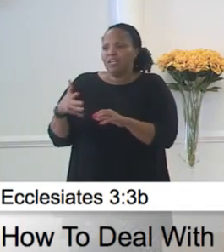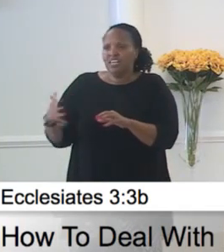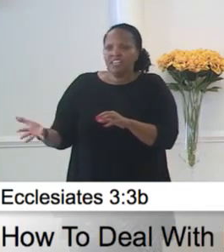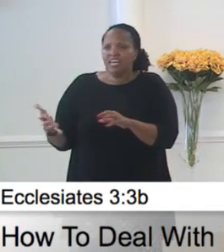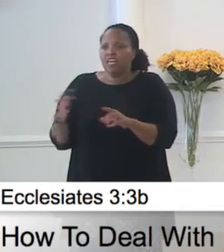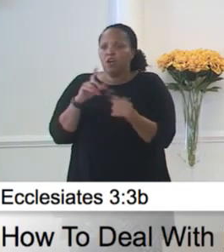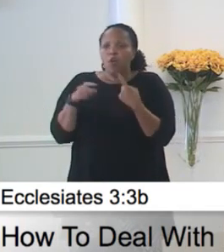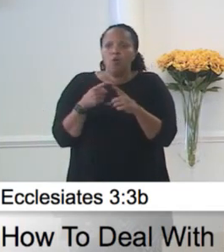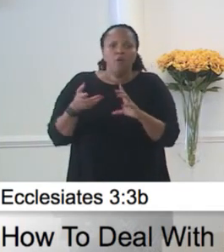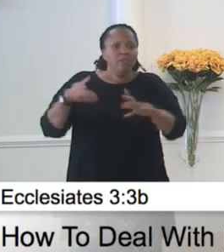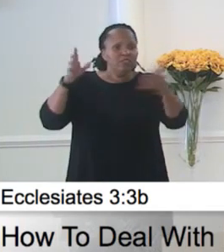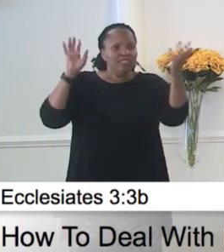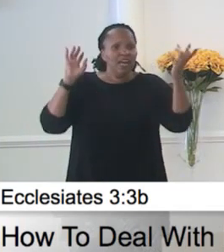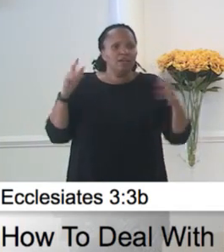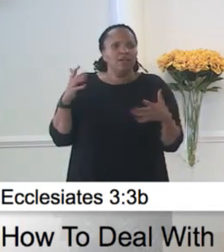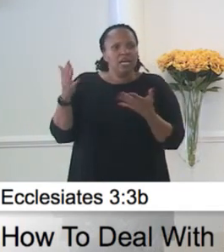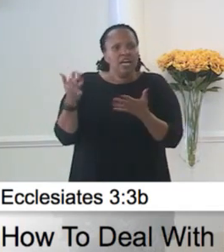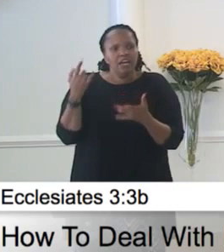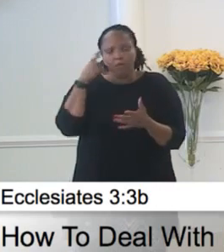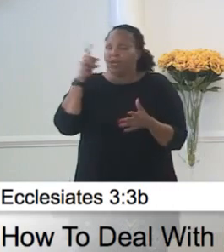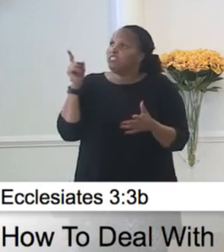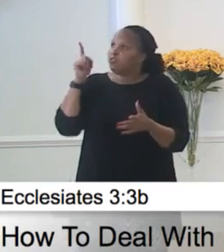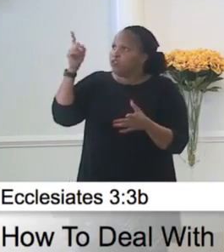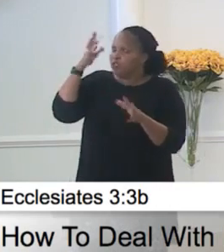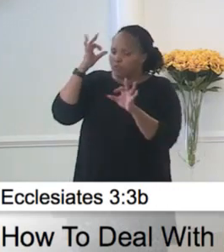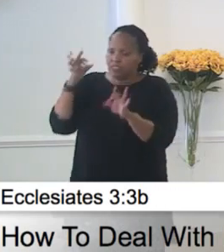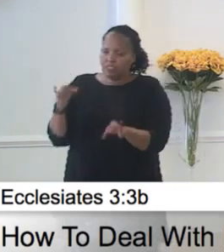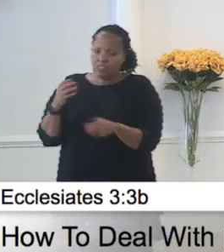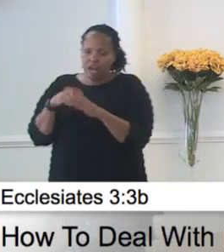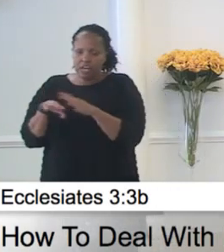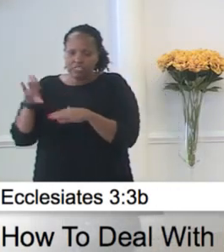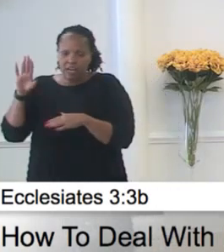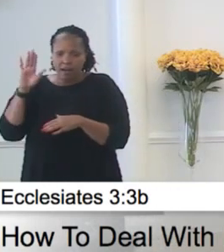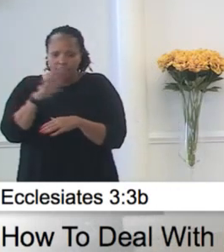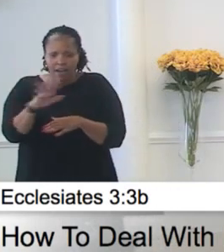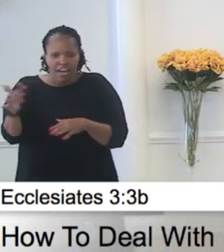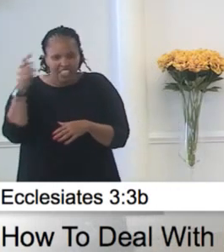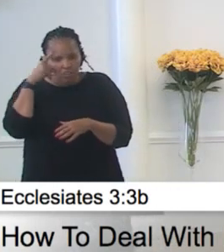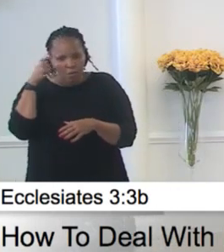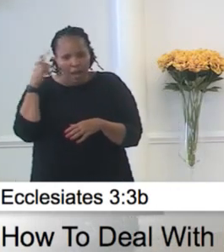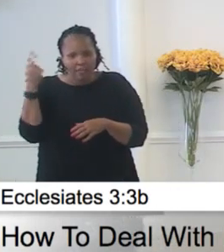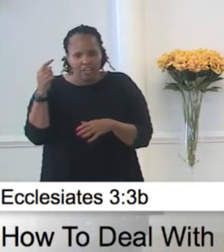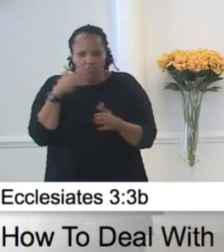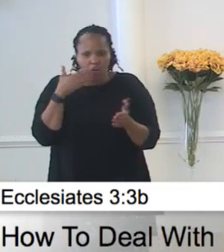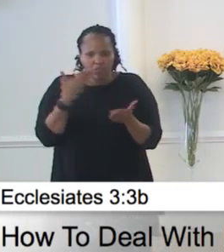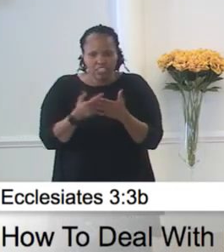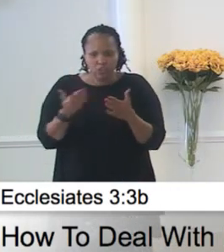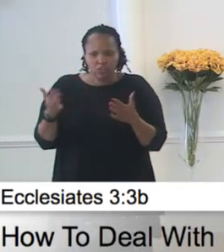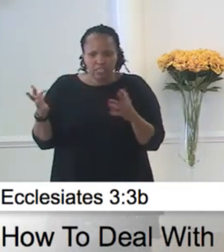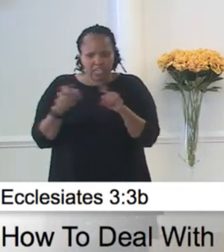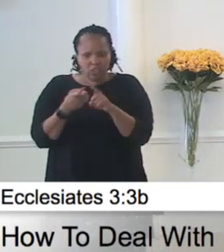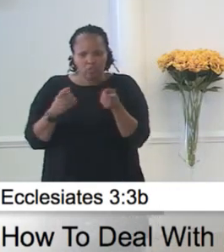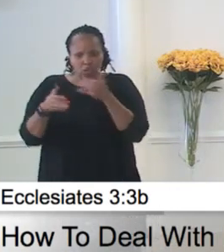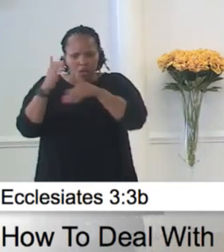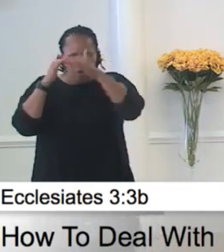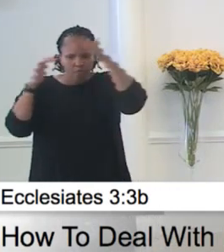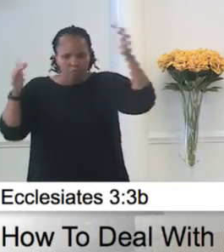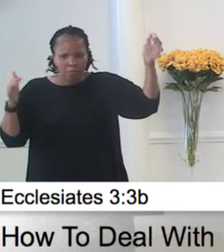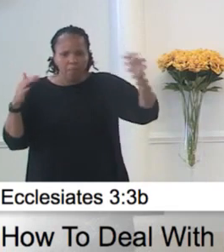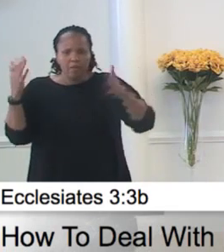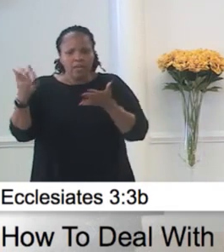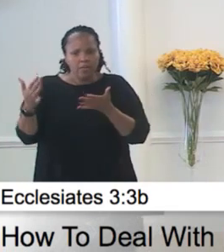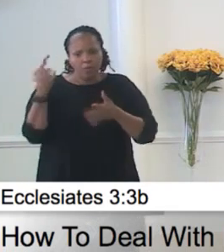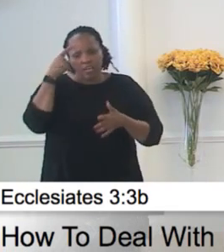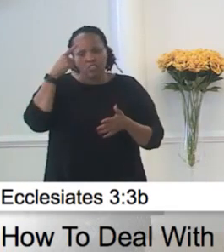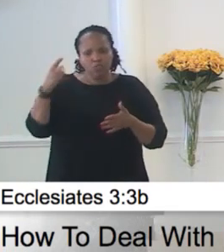chaos. He waits for you to decide in your mind that only good things come from above. He waits for